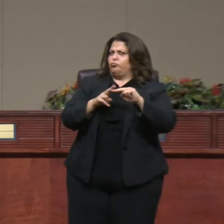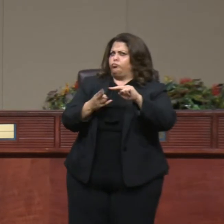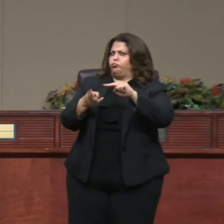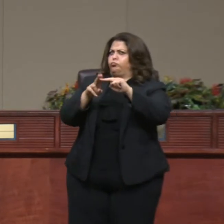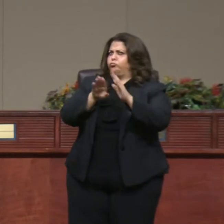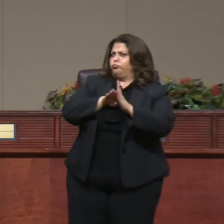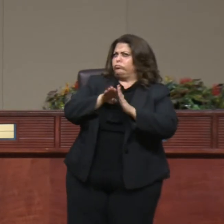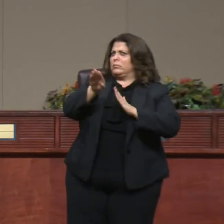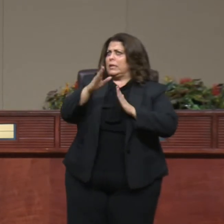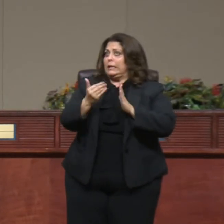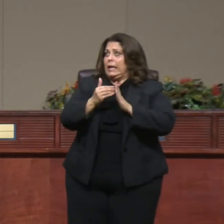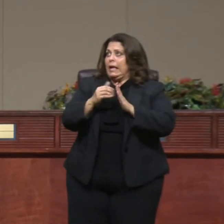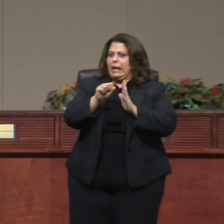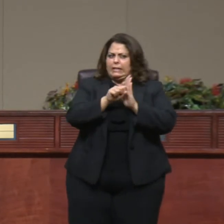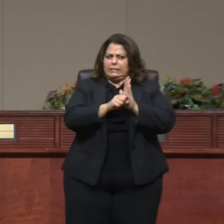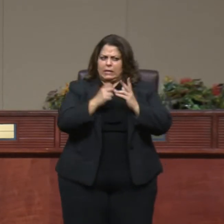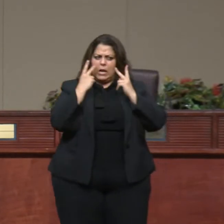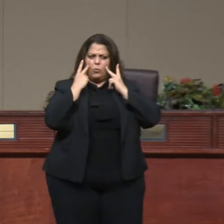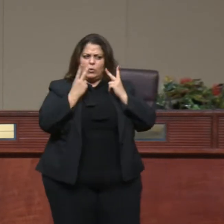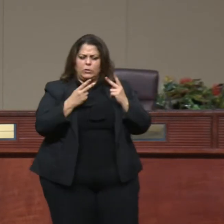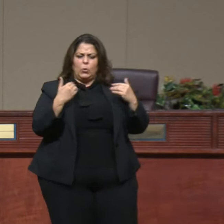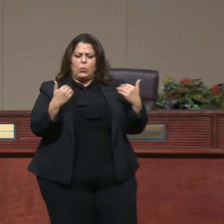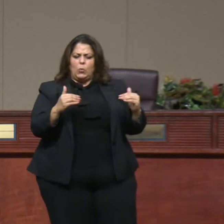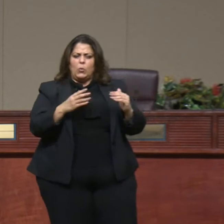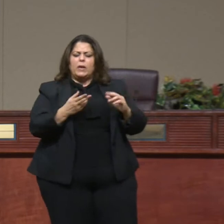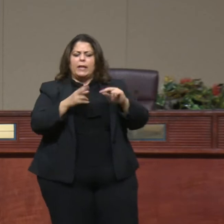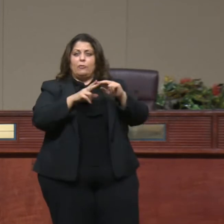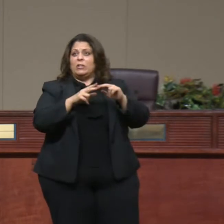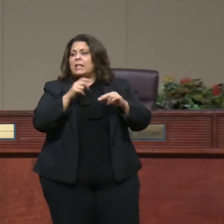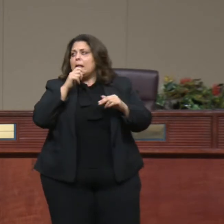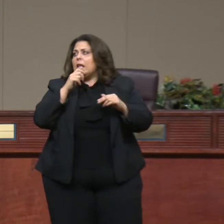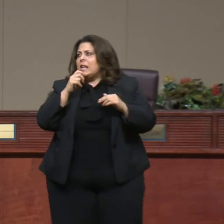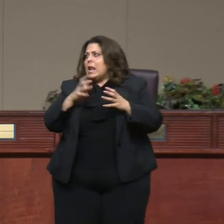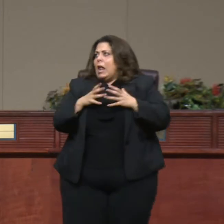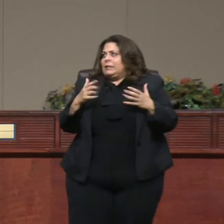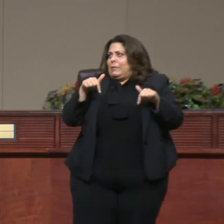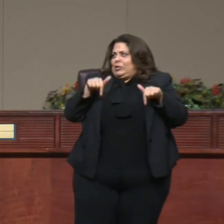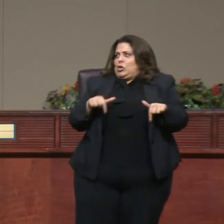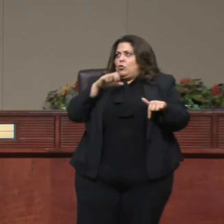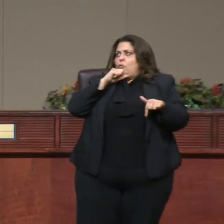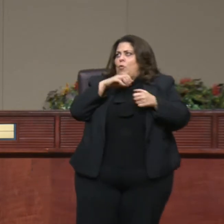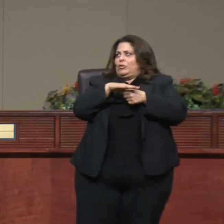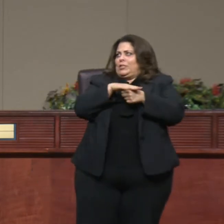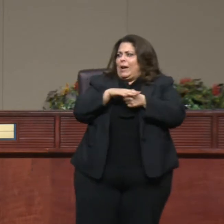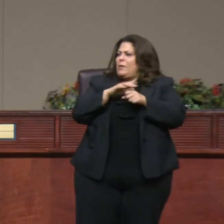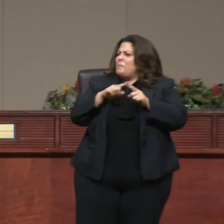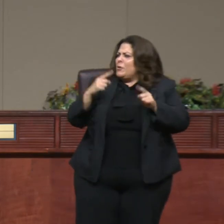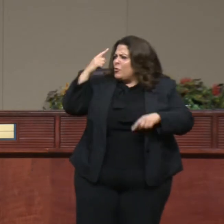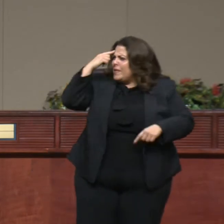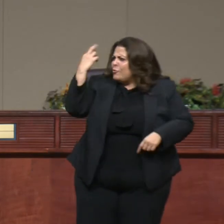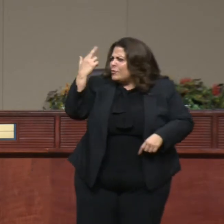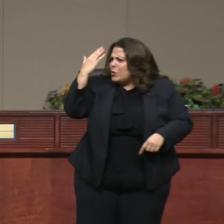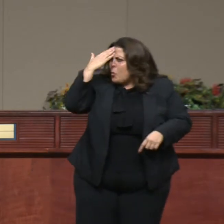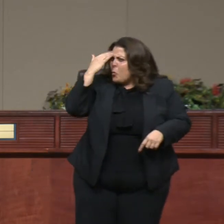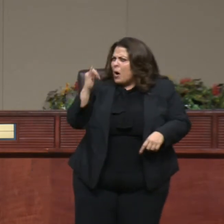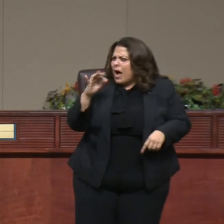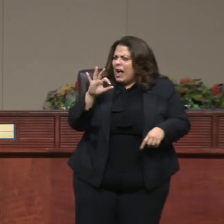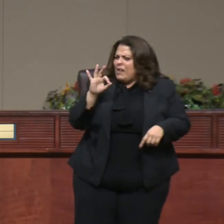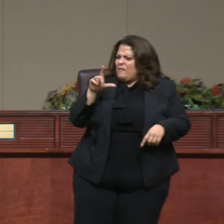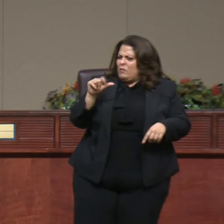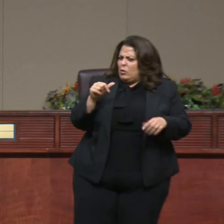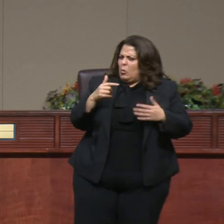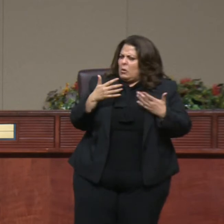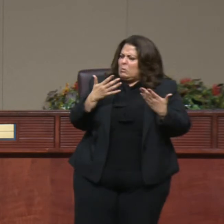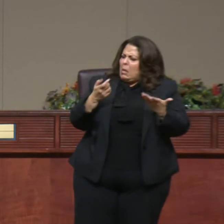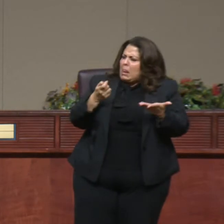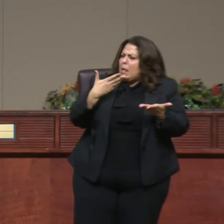even on a state level, we're seeing more so than here in Orange County. Do you think, is there a reason that maybe Florida's doing better than some of the other